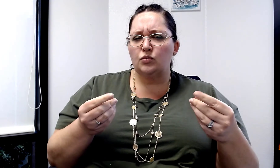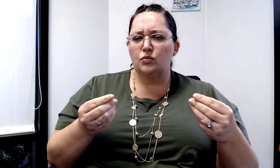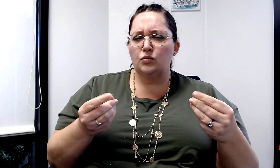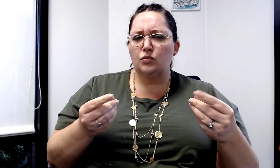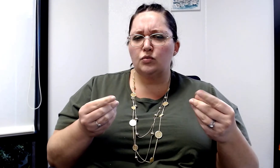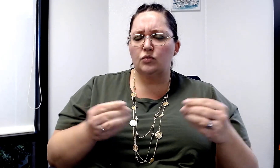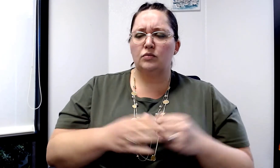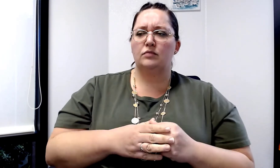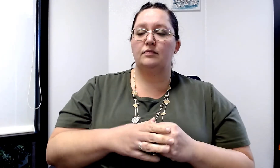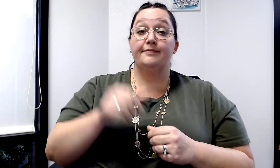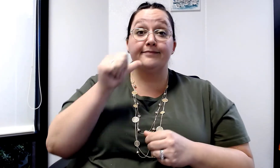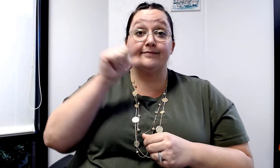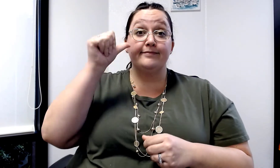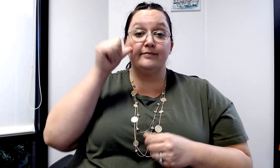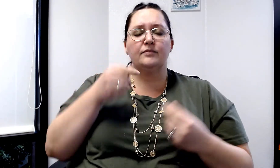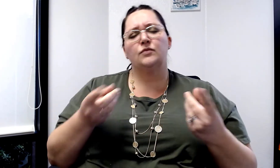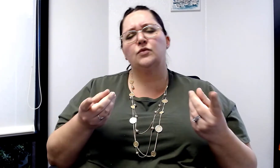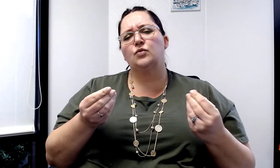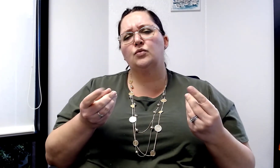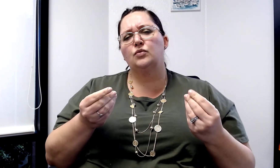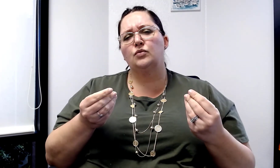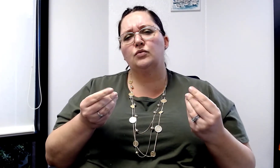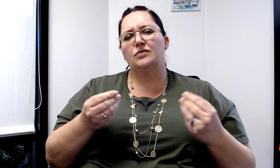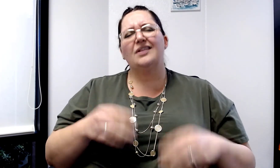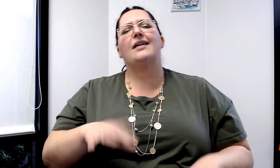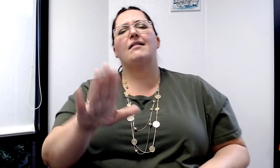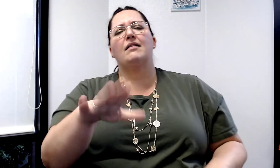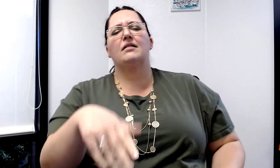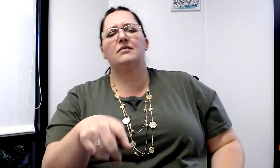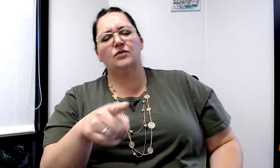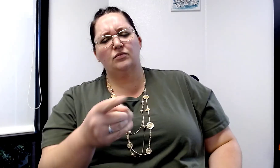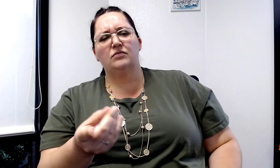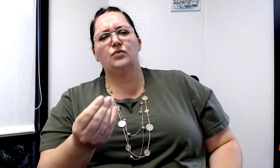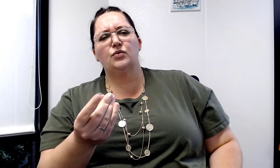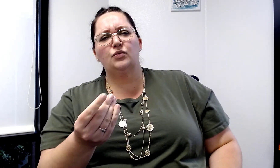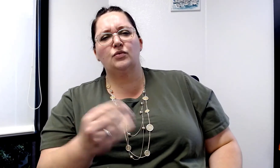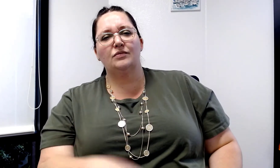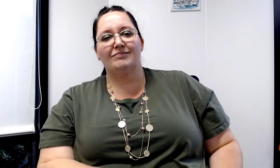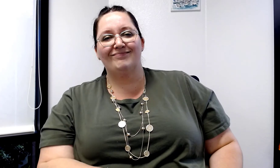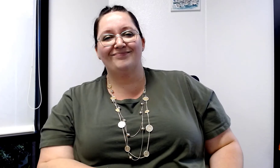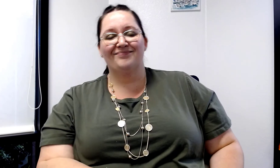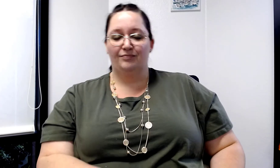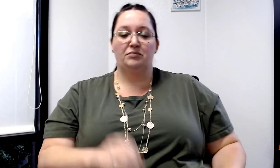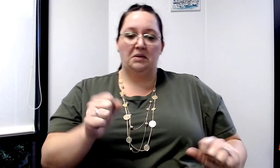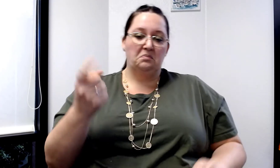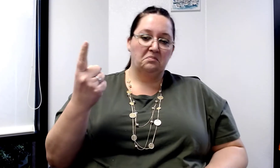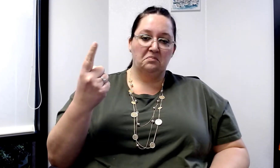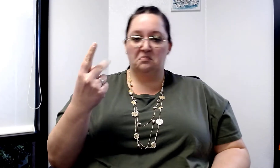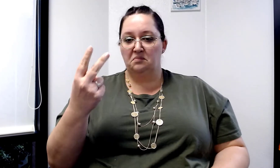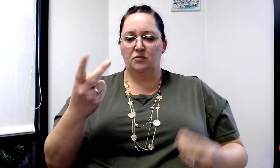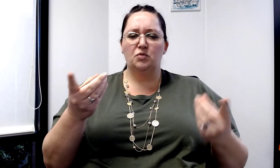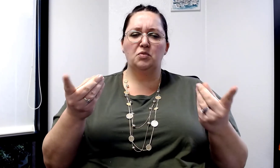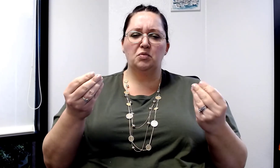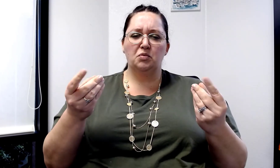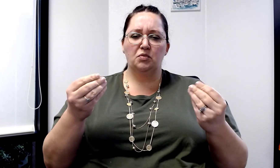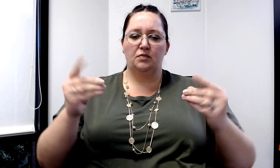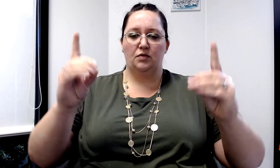what do you do? Yesterday, what did you do? Hey, you, hey, what are you doing? Right? It can be one or two-handed,